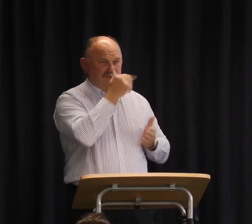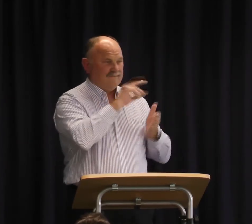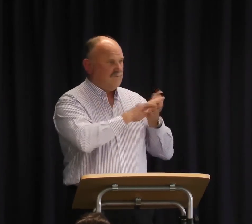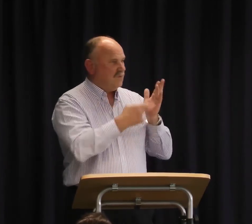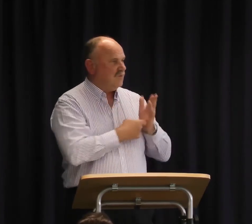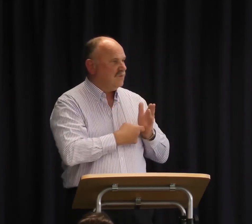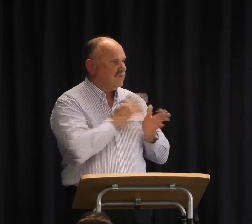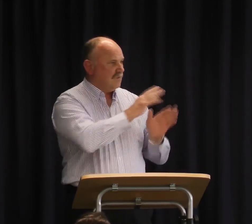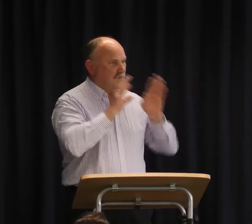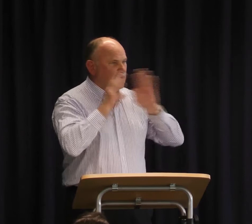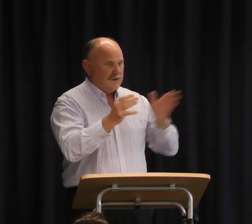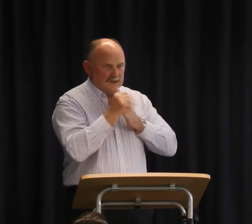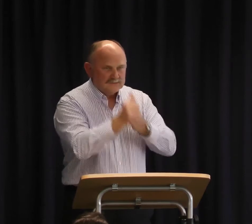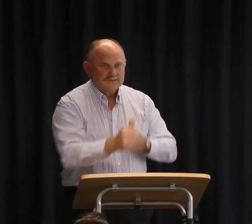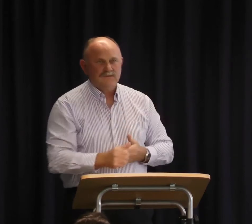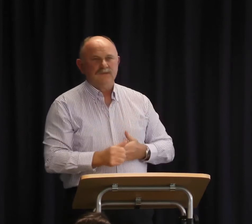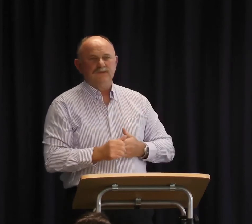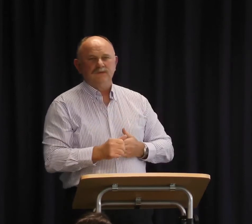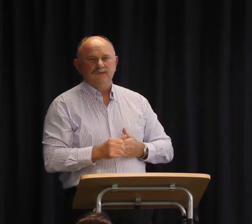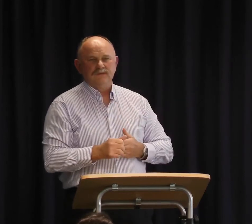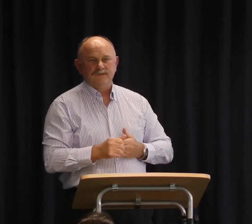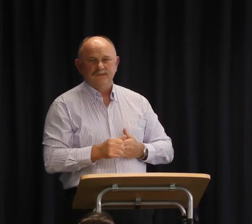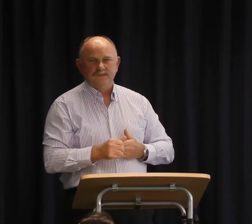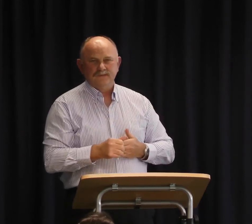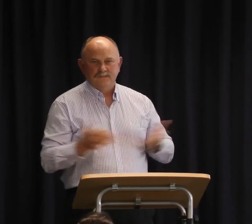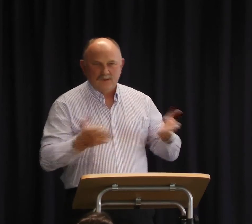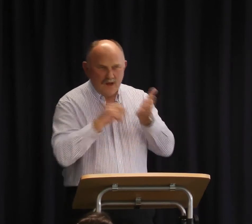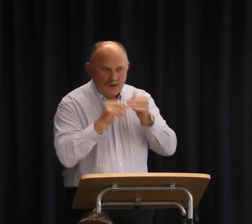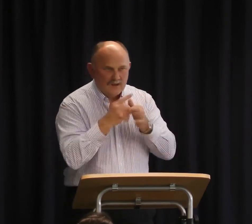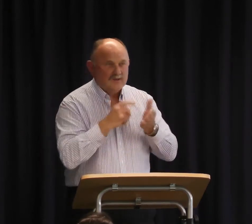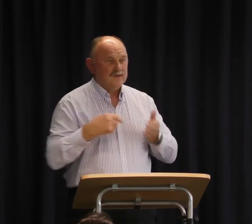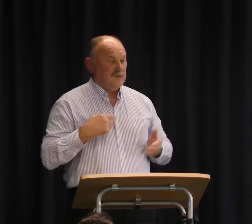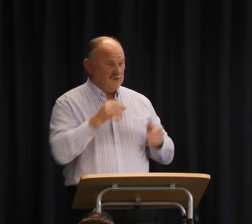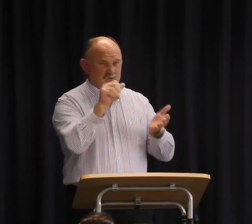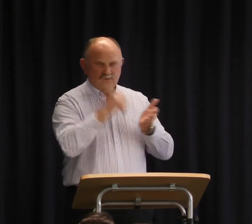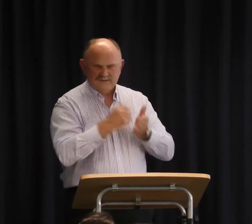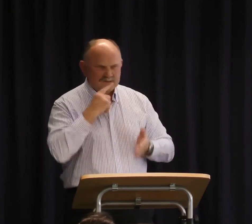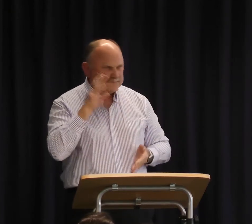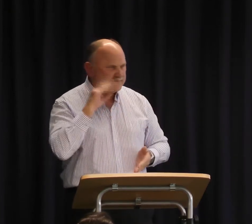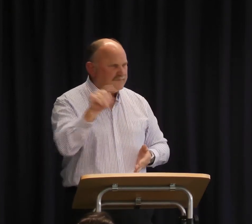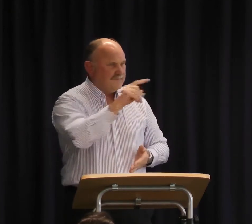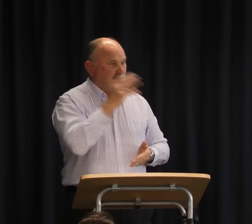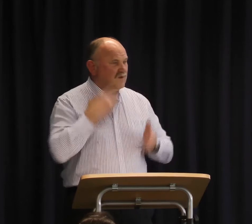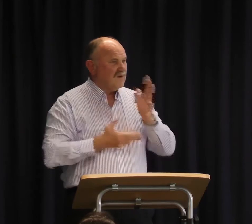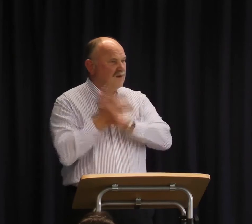So I really appreciate John for his wonderful leadership skills, his legacy and encouragement to the deaf